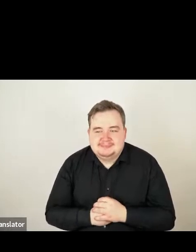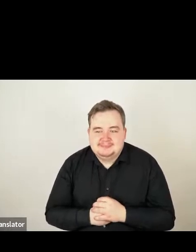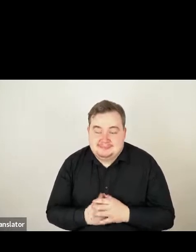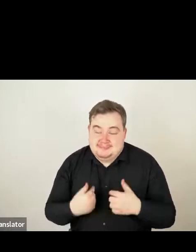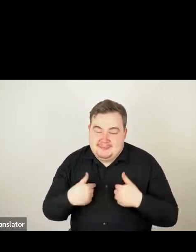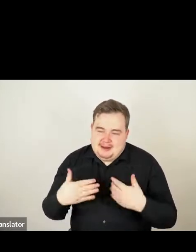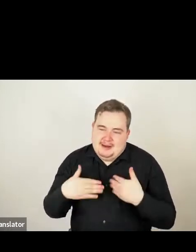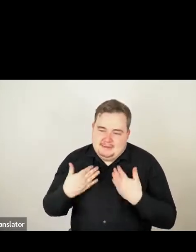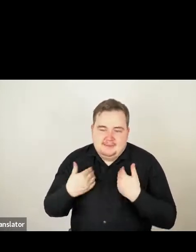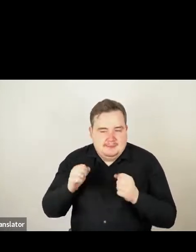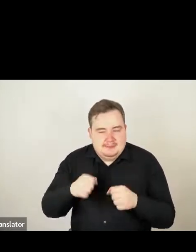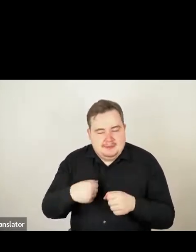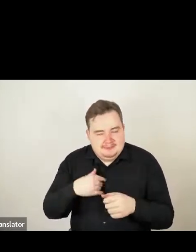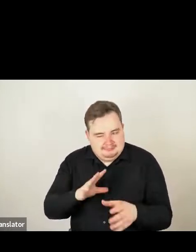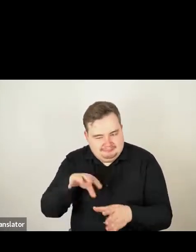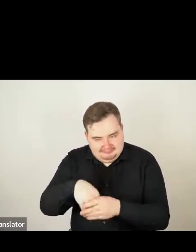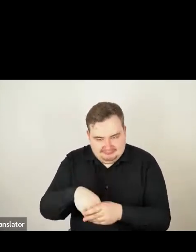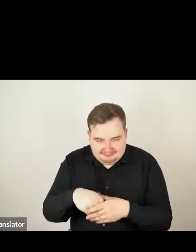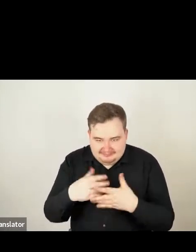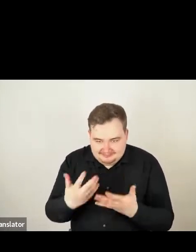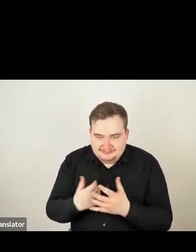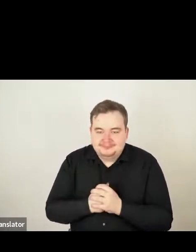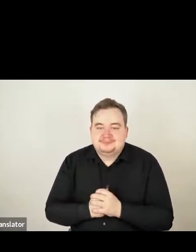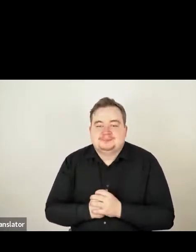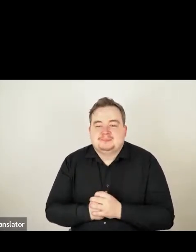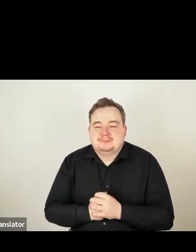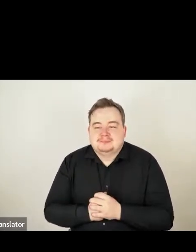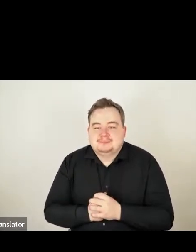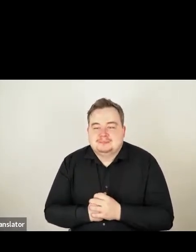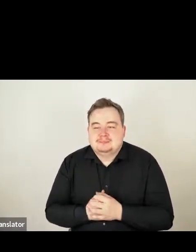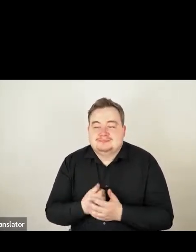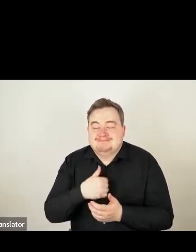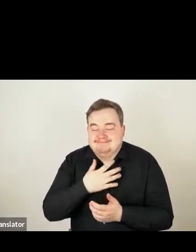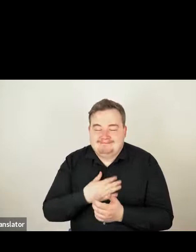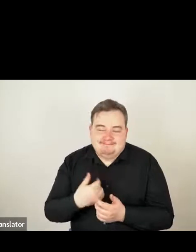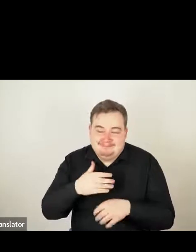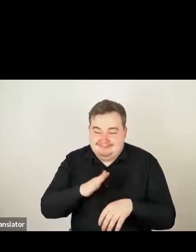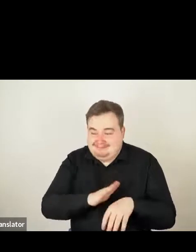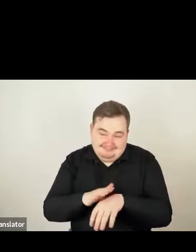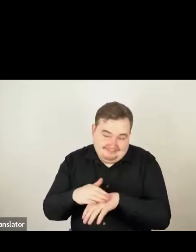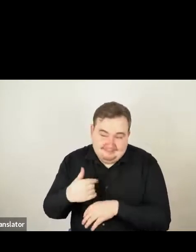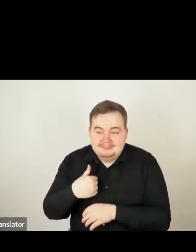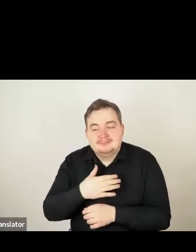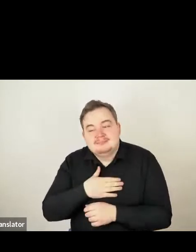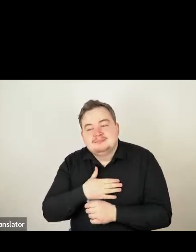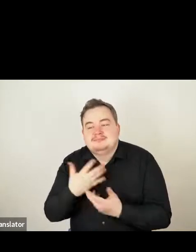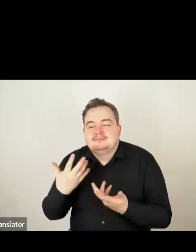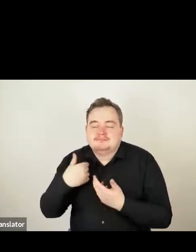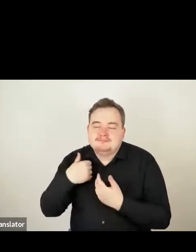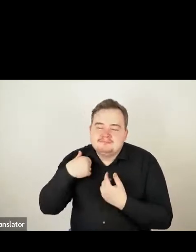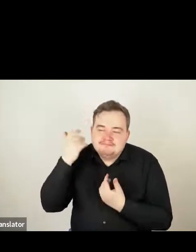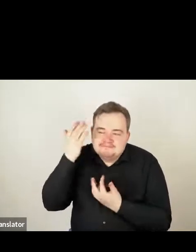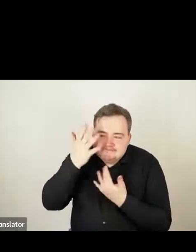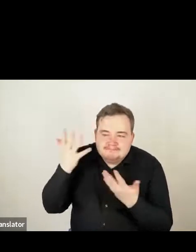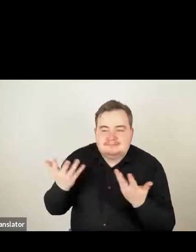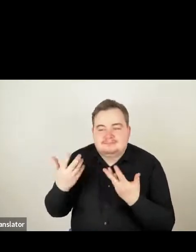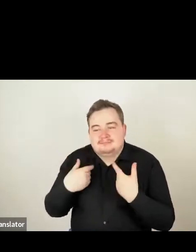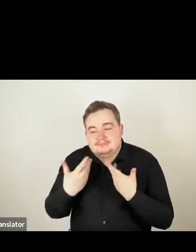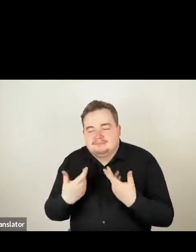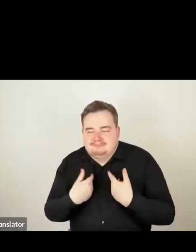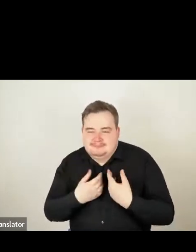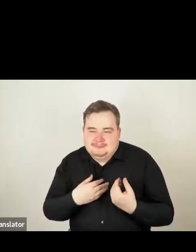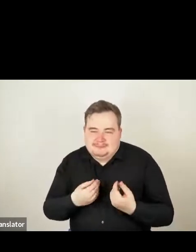you. I'm going to confine my remarks to talking about gender-sensitive audits or